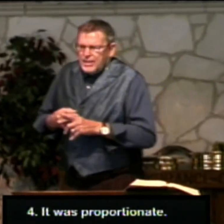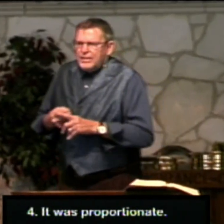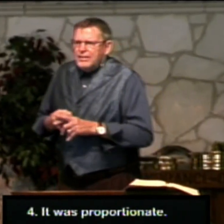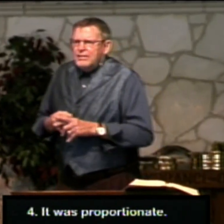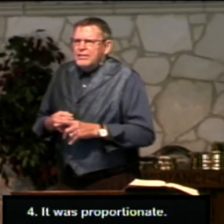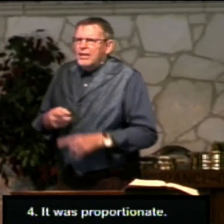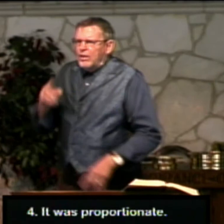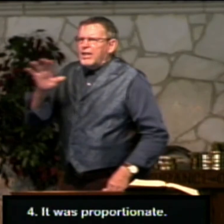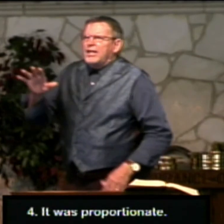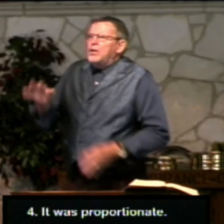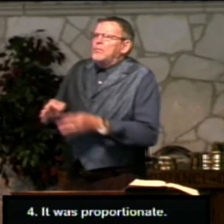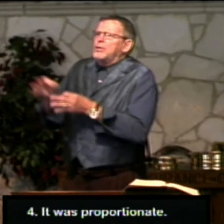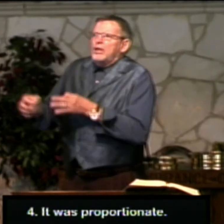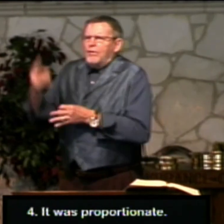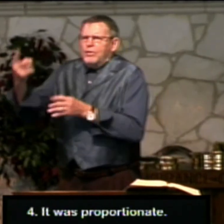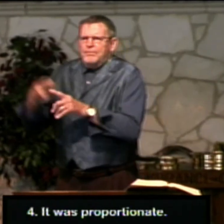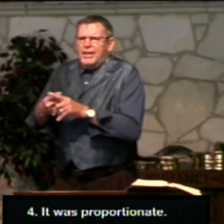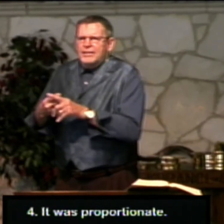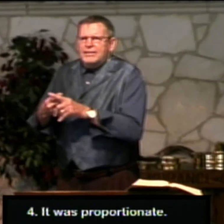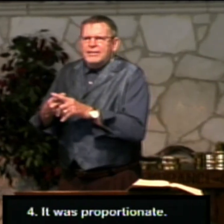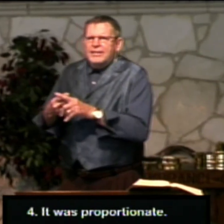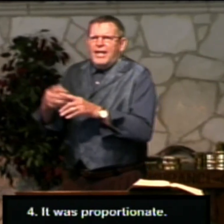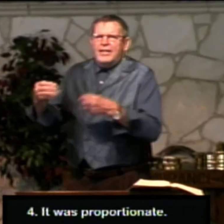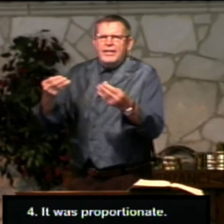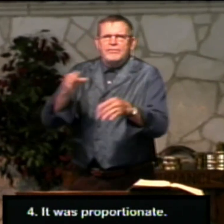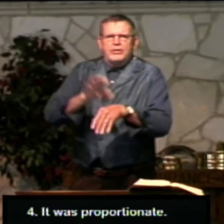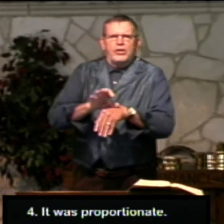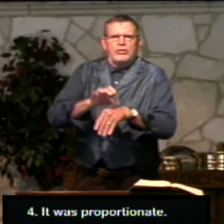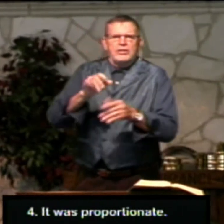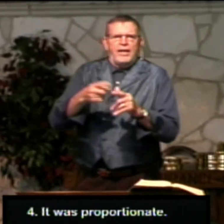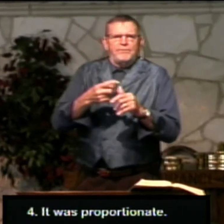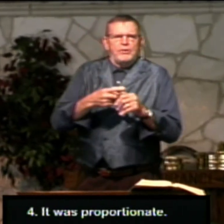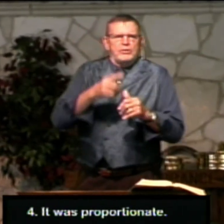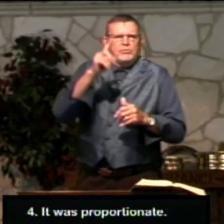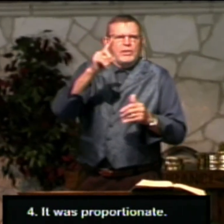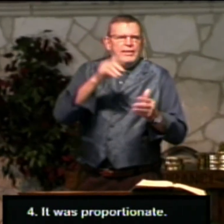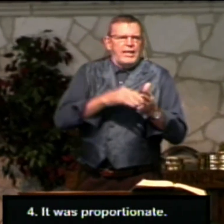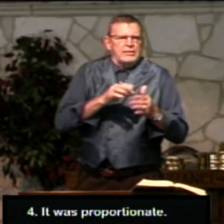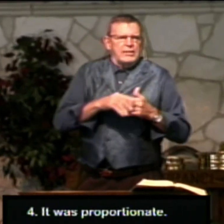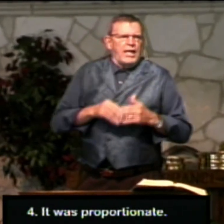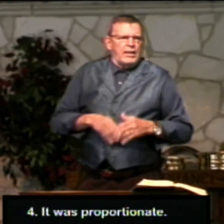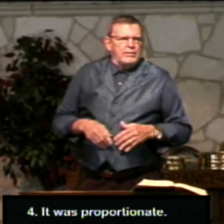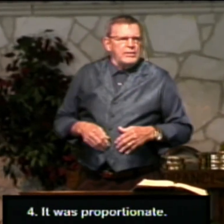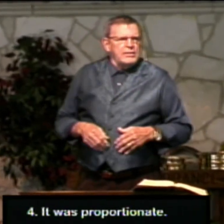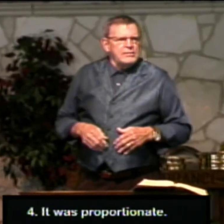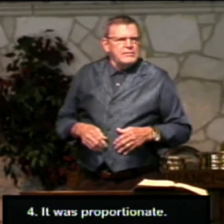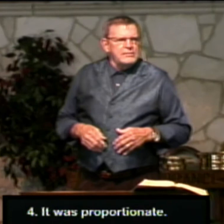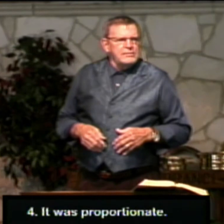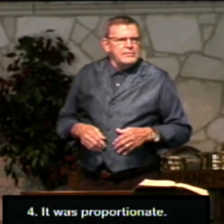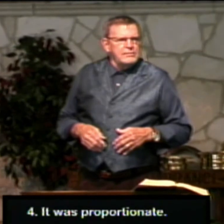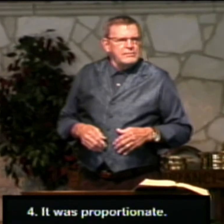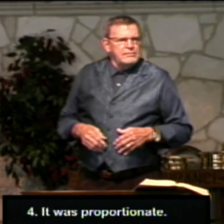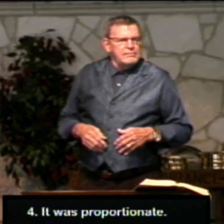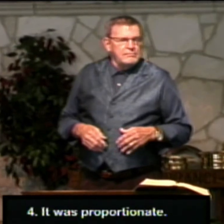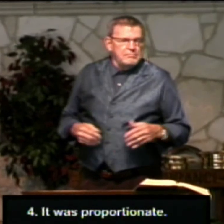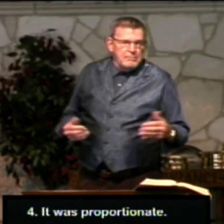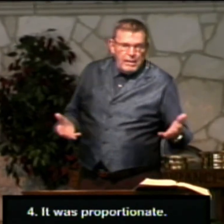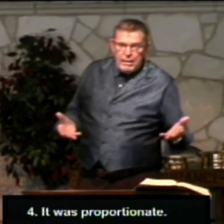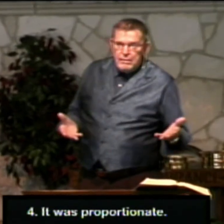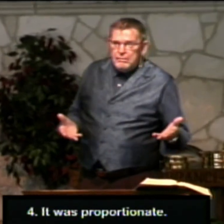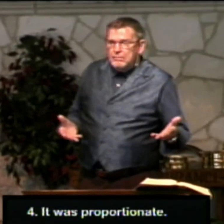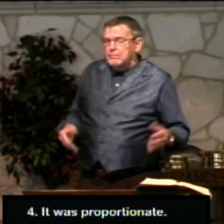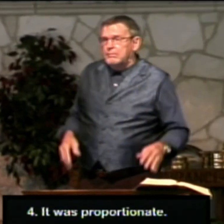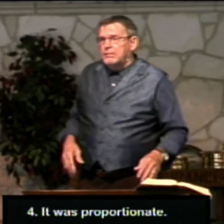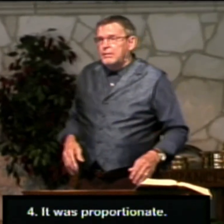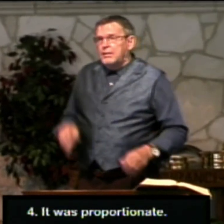$1,000 a month. Okay, put it off 1 month and give the church that first $1,000.